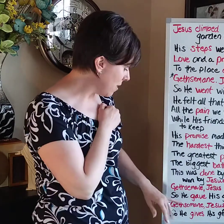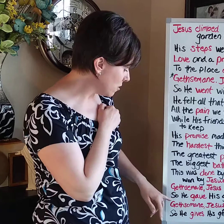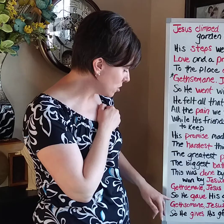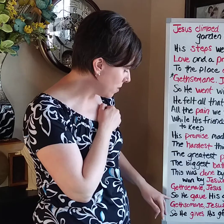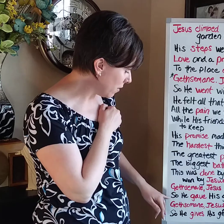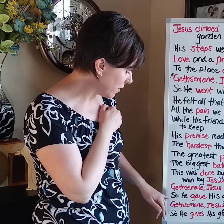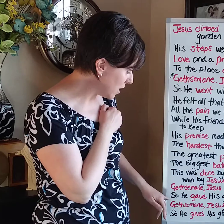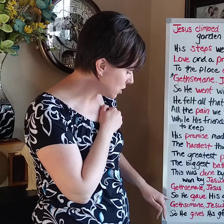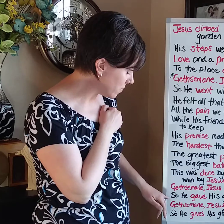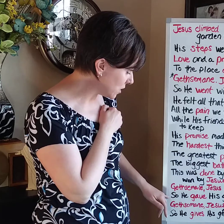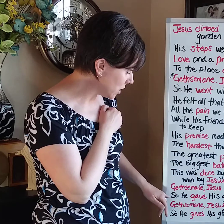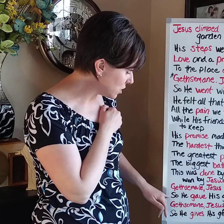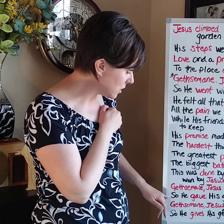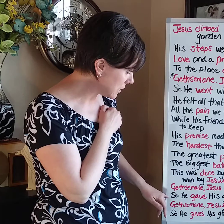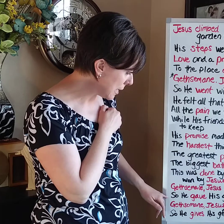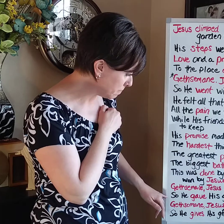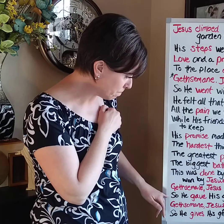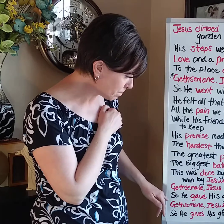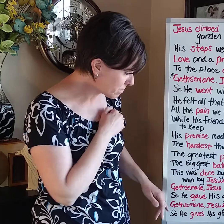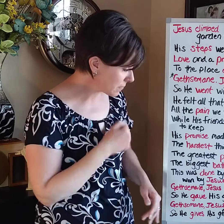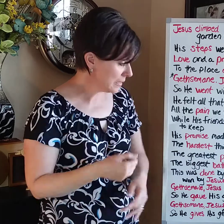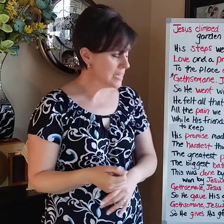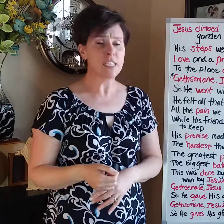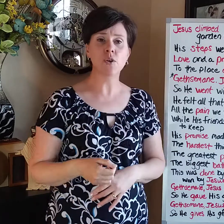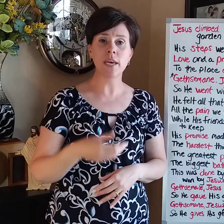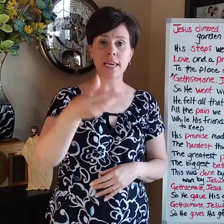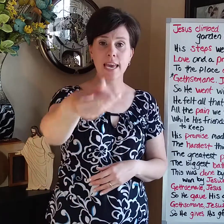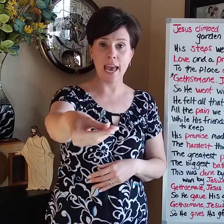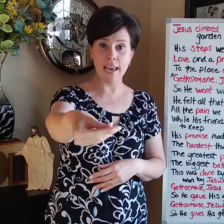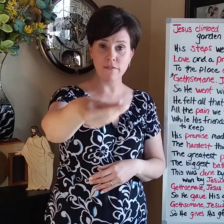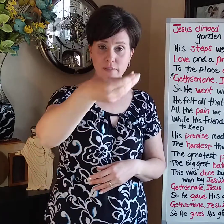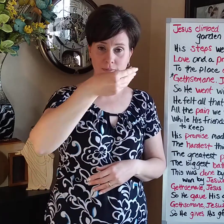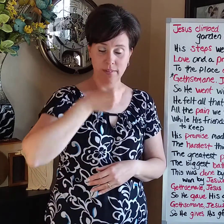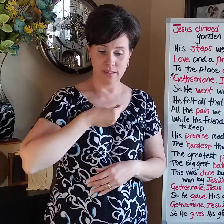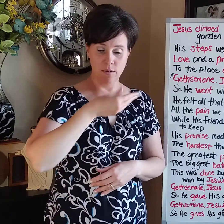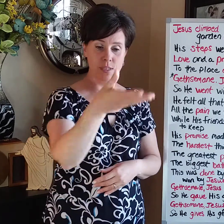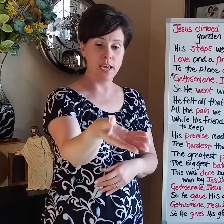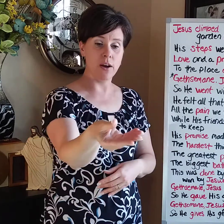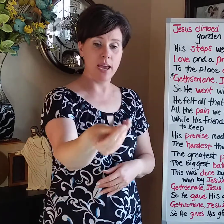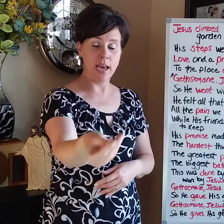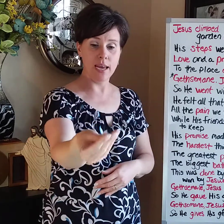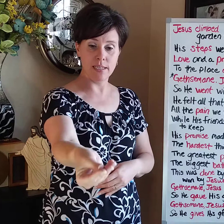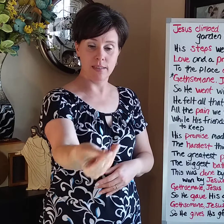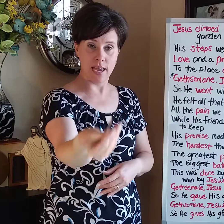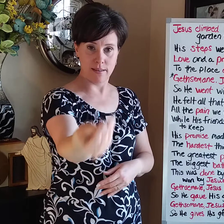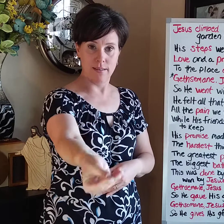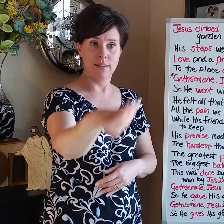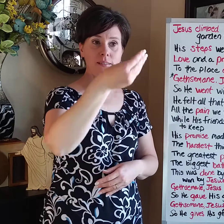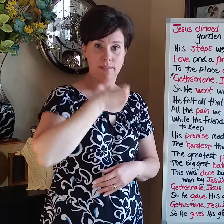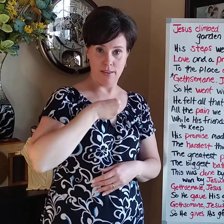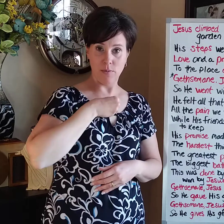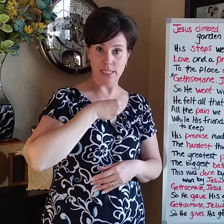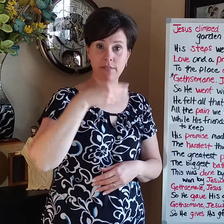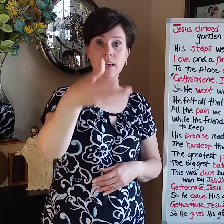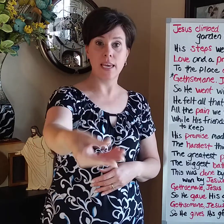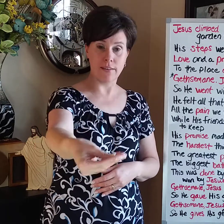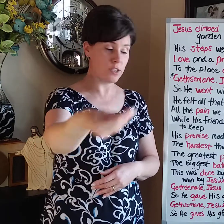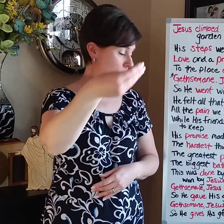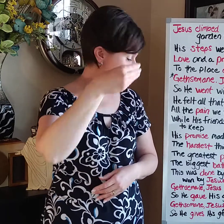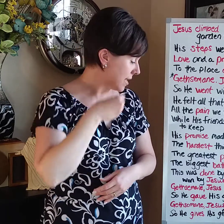here's the modification. They changed this line. So he gave. We take our hand like you're receiving a gift. So he